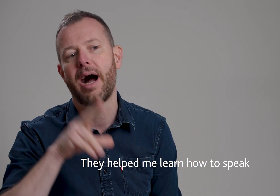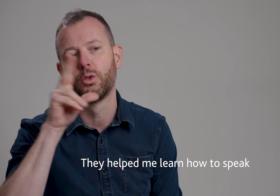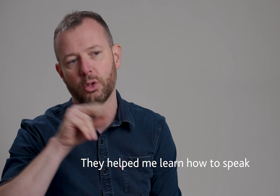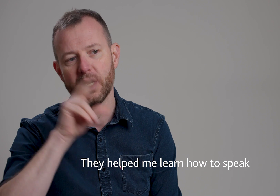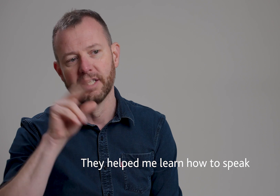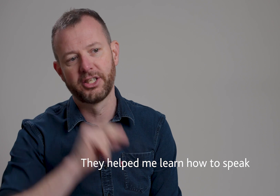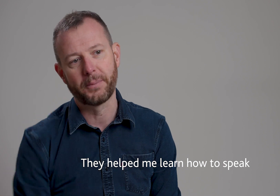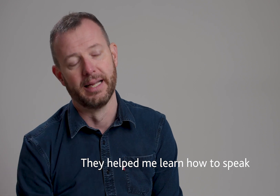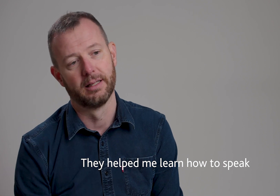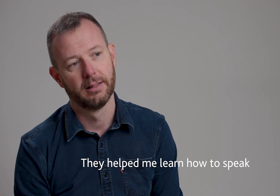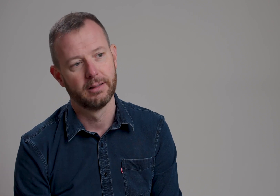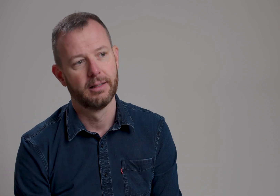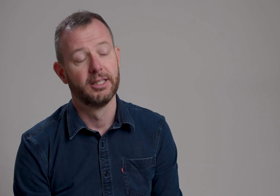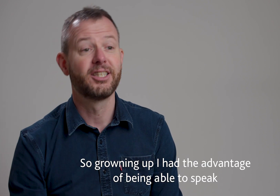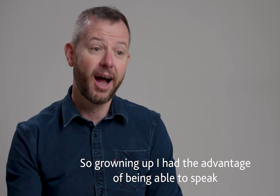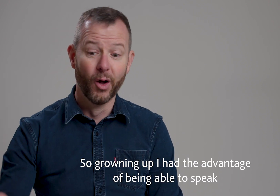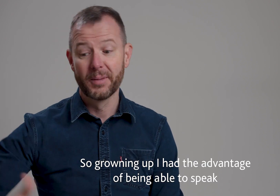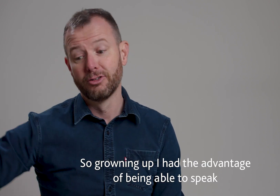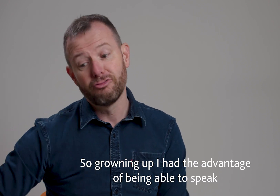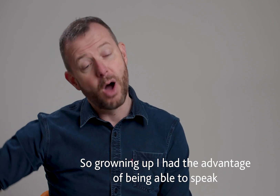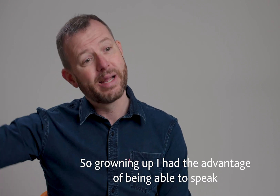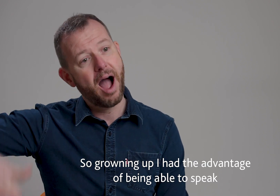to stick. Don't worry up.